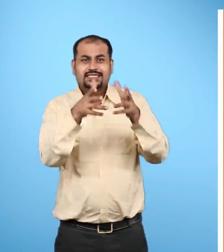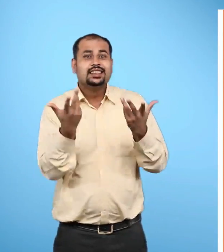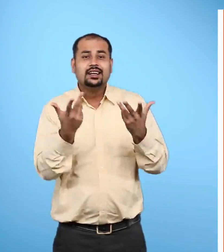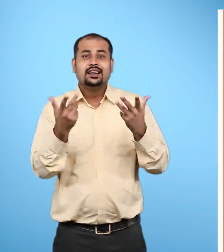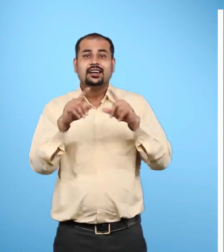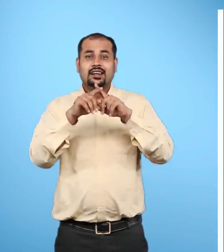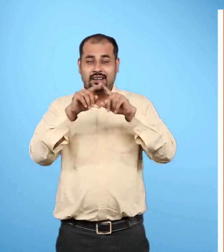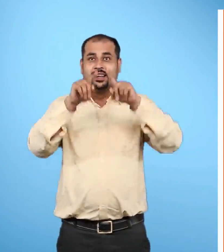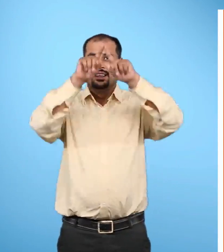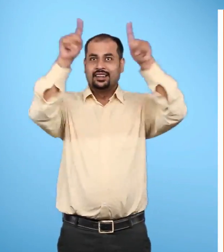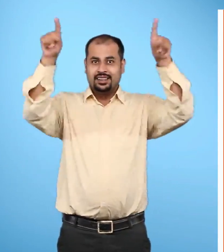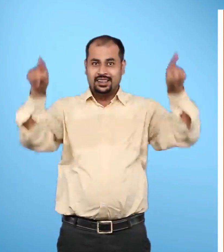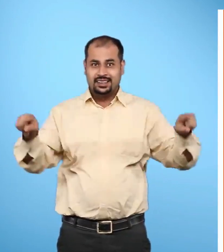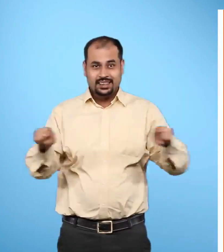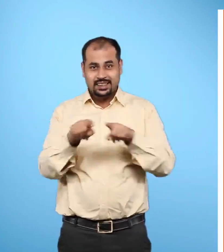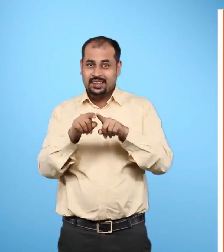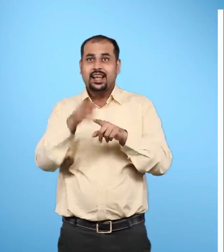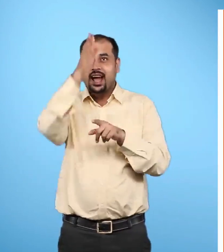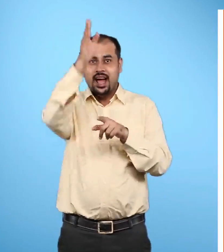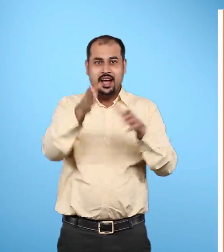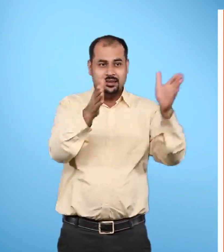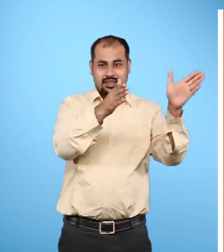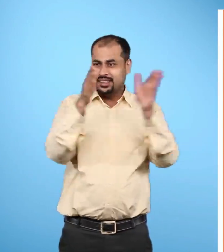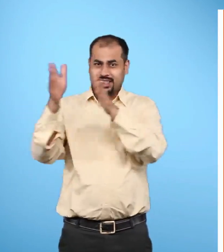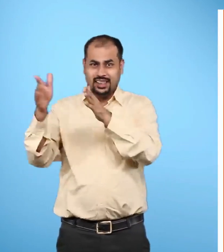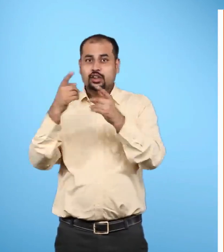two rectangles Sadiq is talking about."